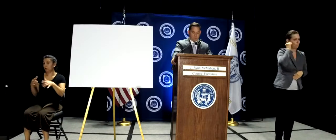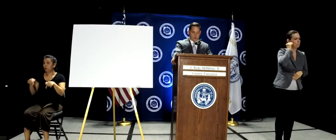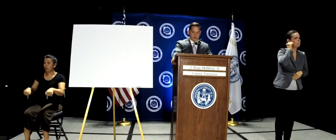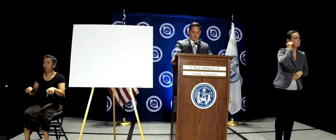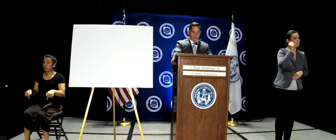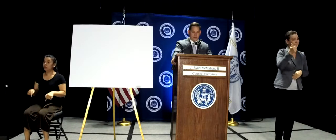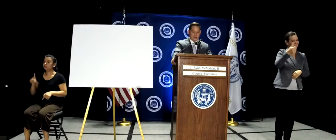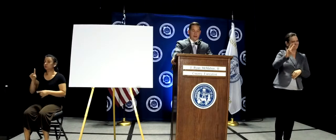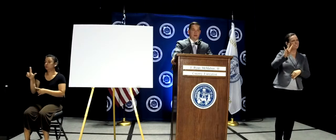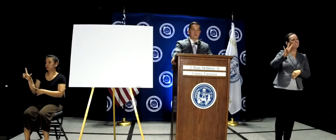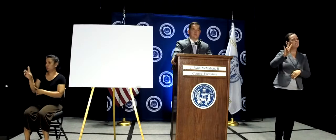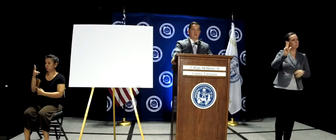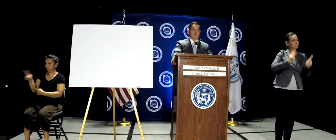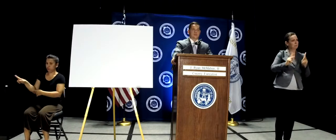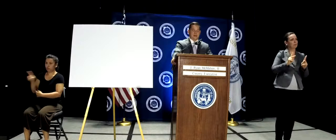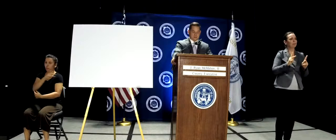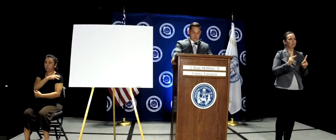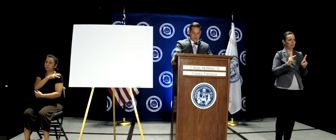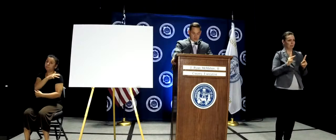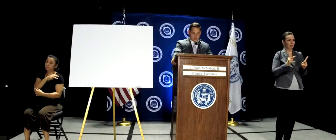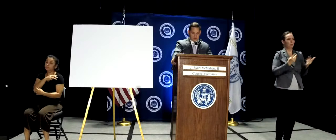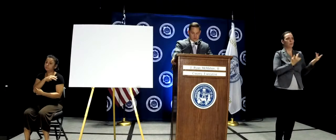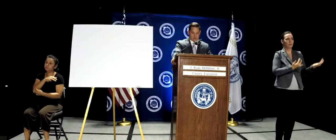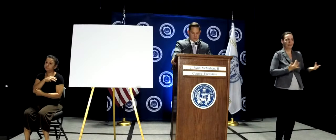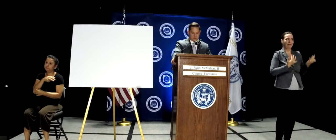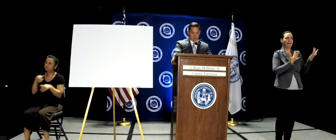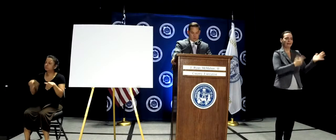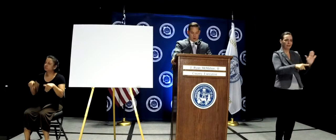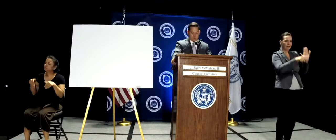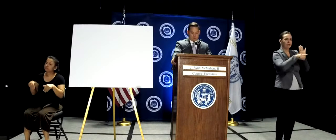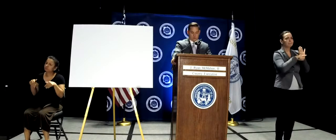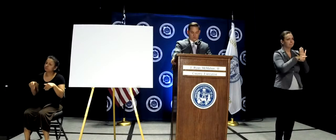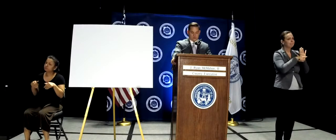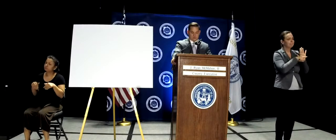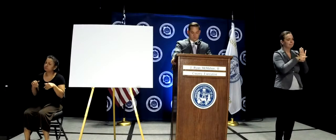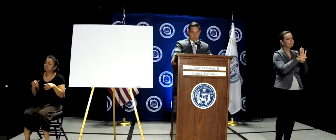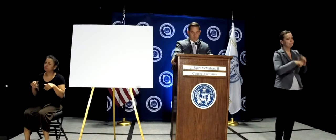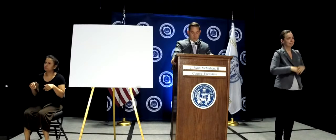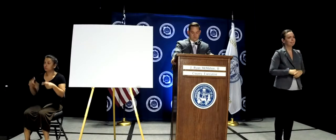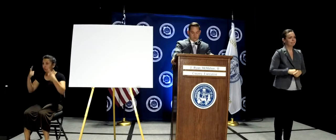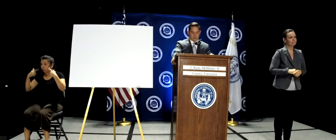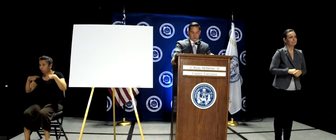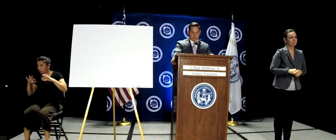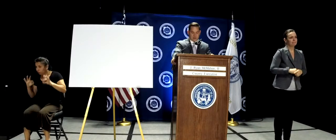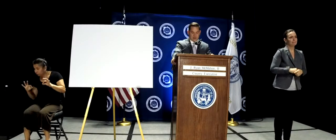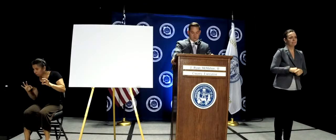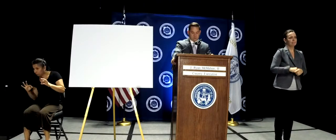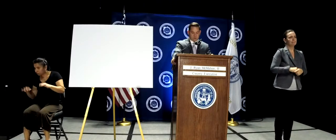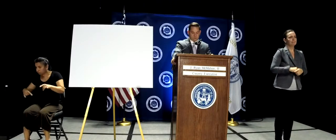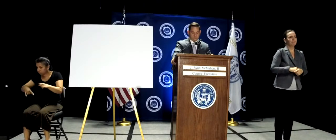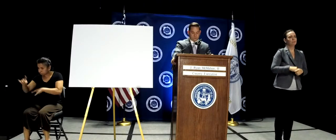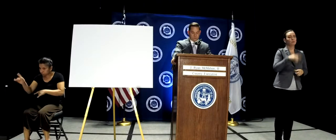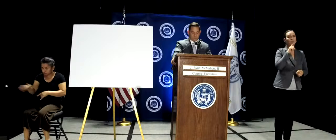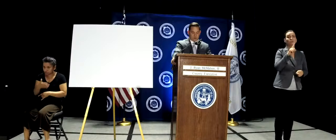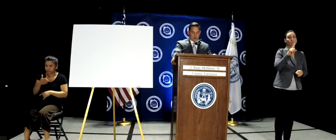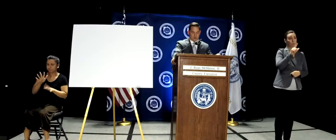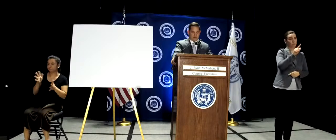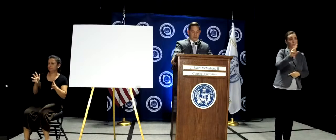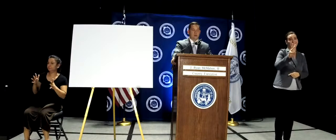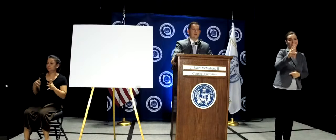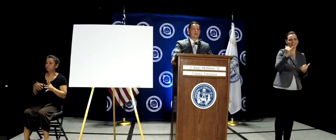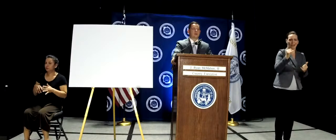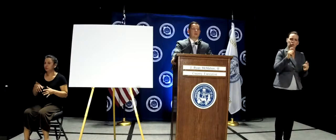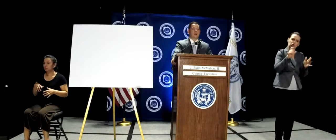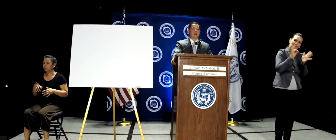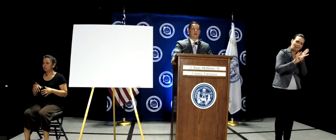home, waiting for that negative test. So essentially we're around 26 individuals in the hospital